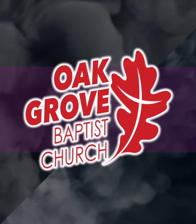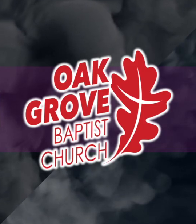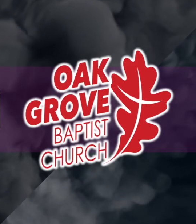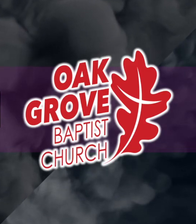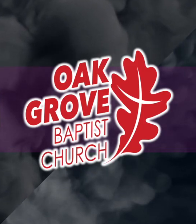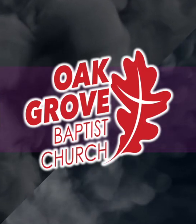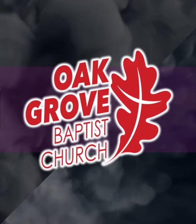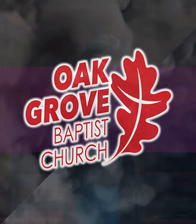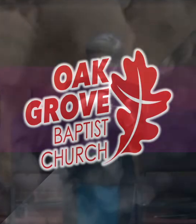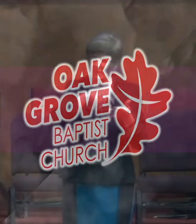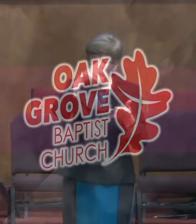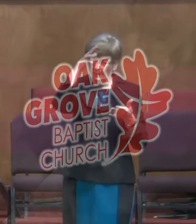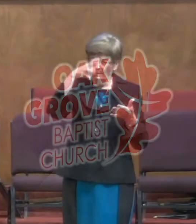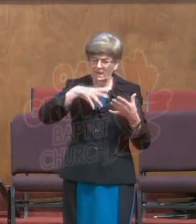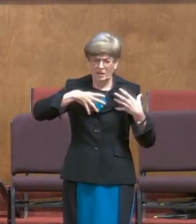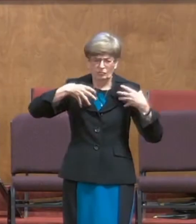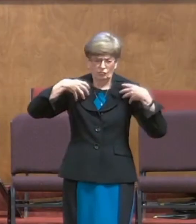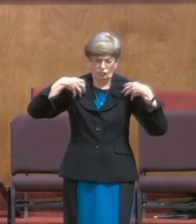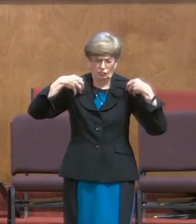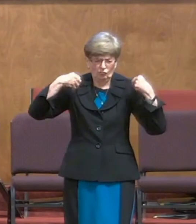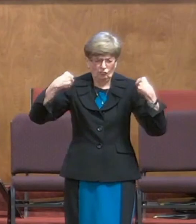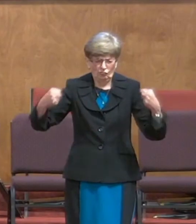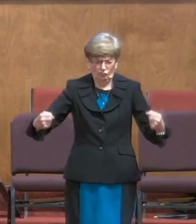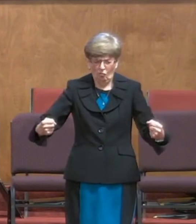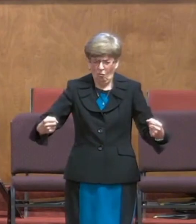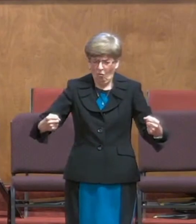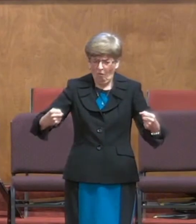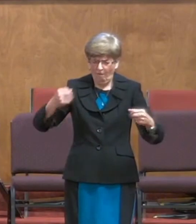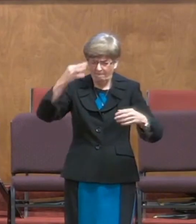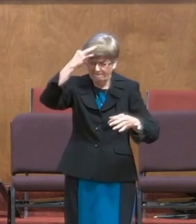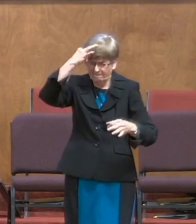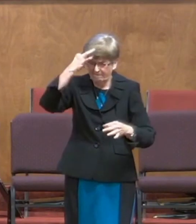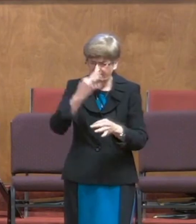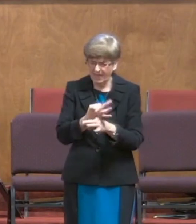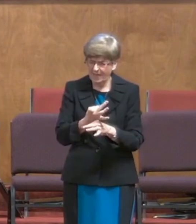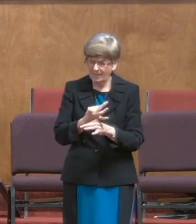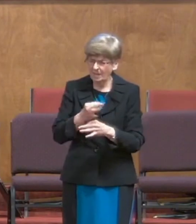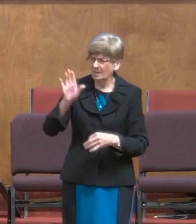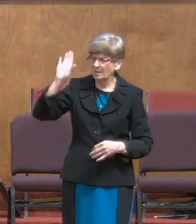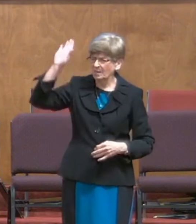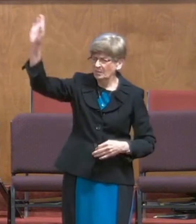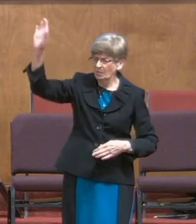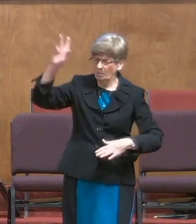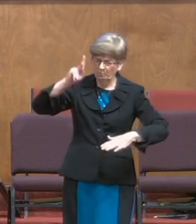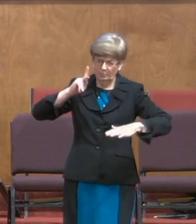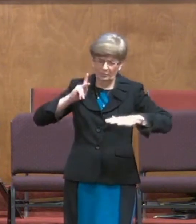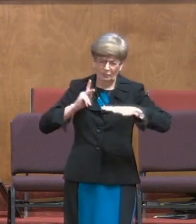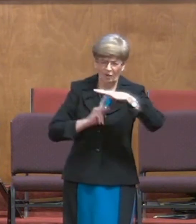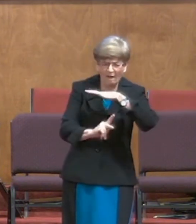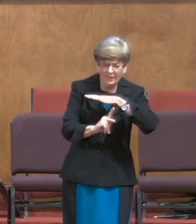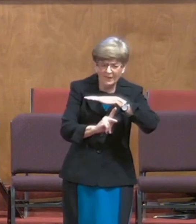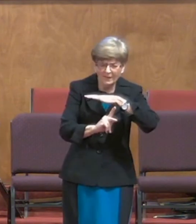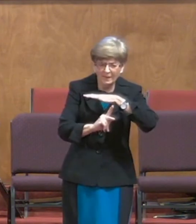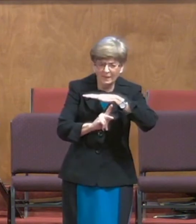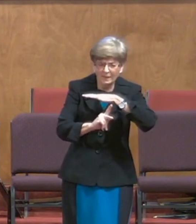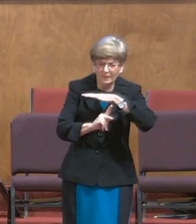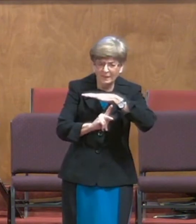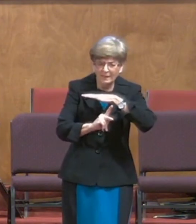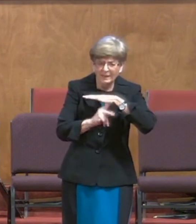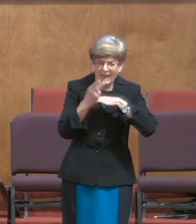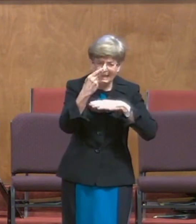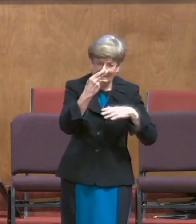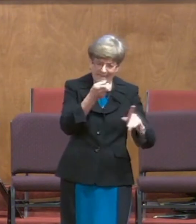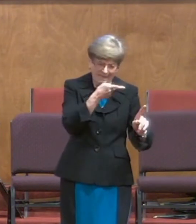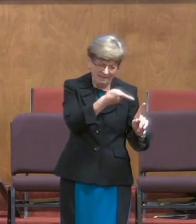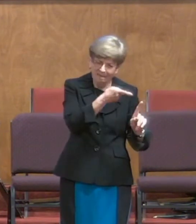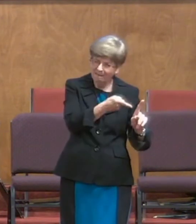of faith, a prophet of God, of yours, and he is asking these tough questions,